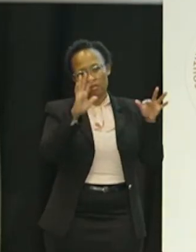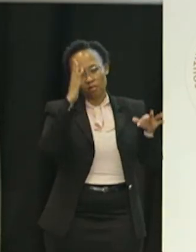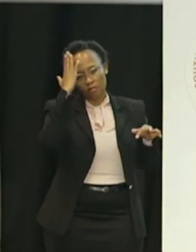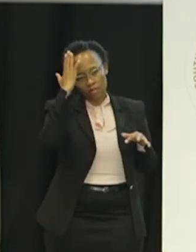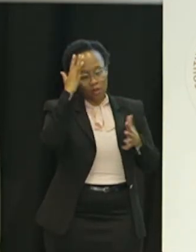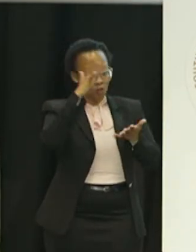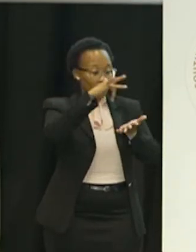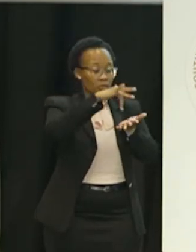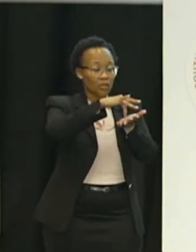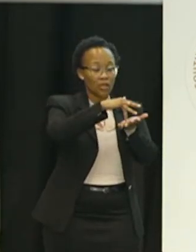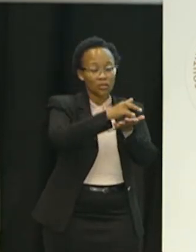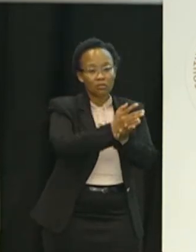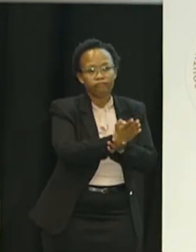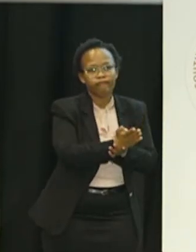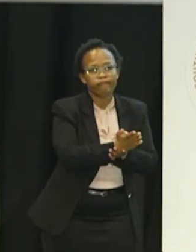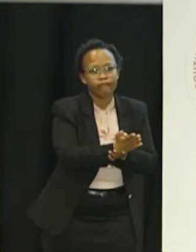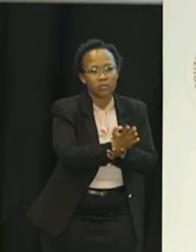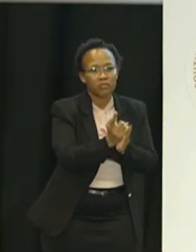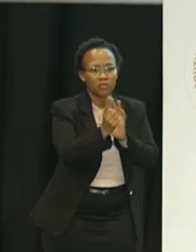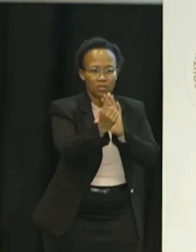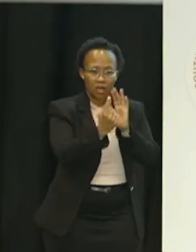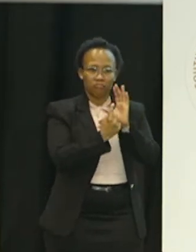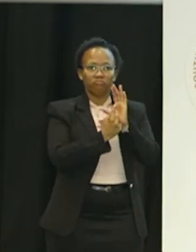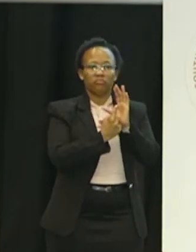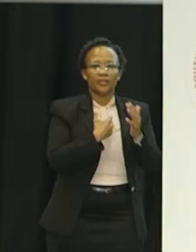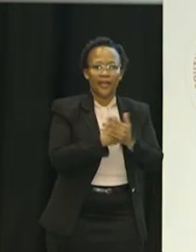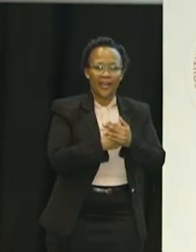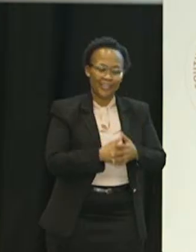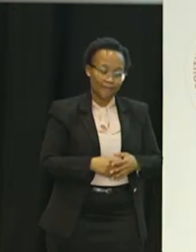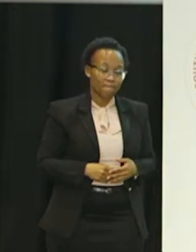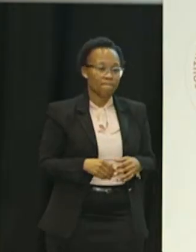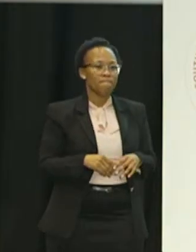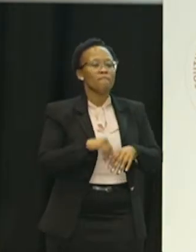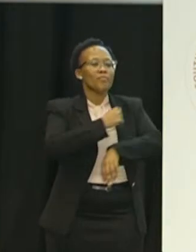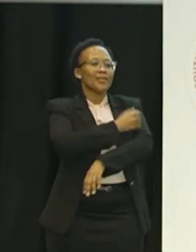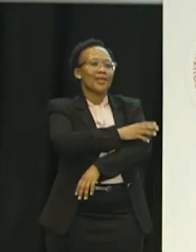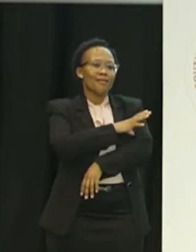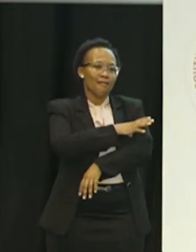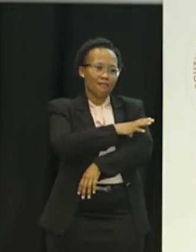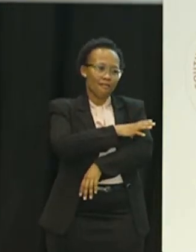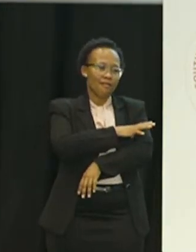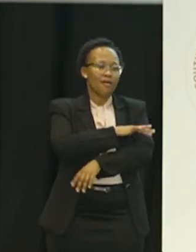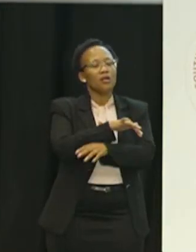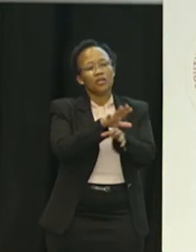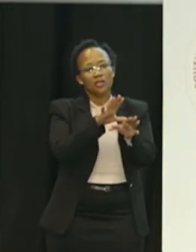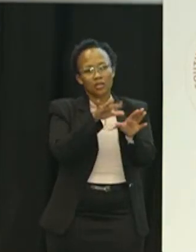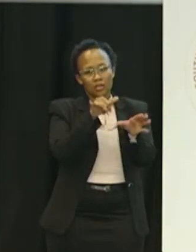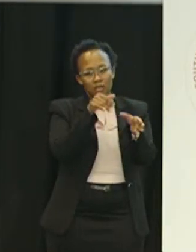and so that they can go there. They also should offer, the clinical expertise,